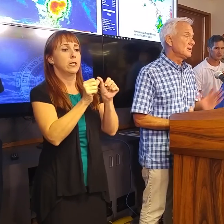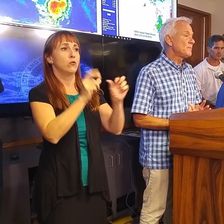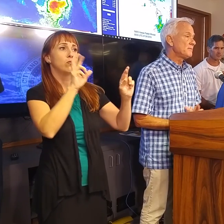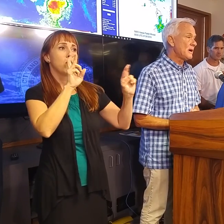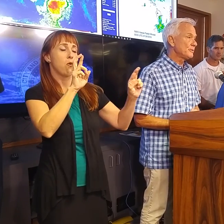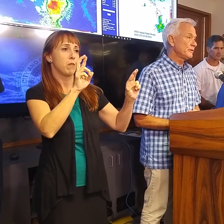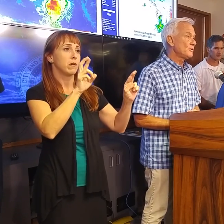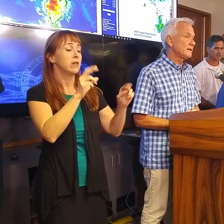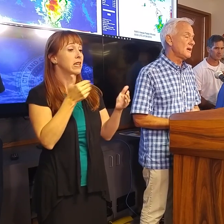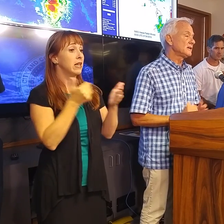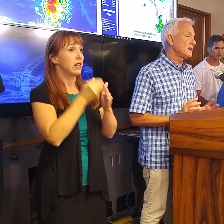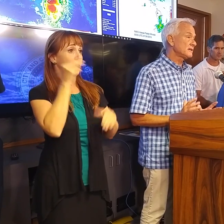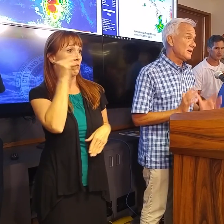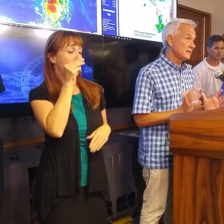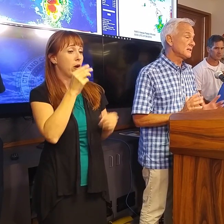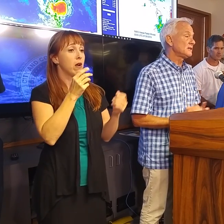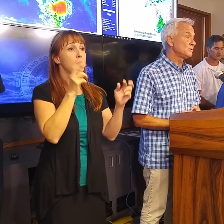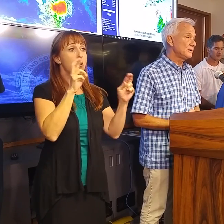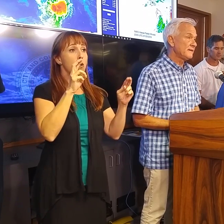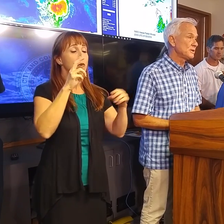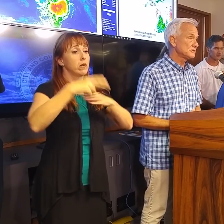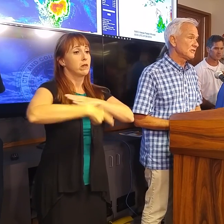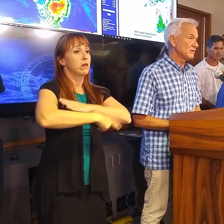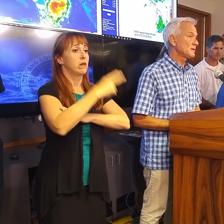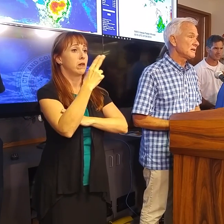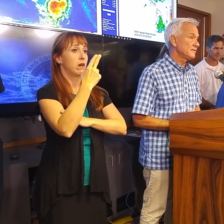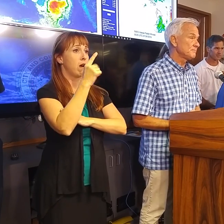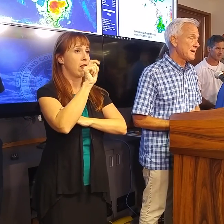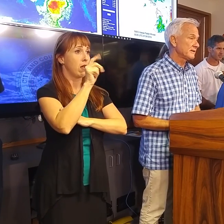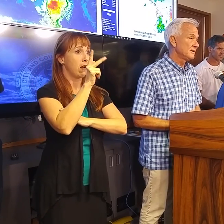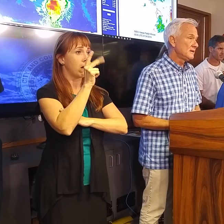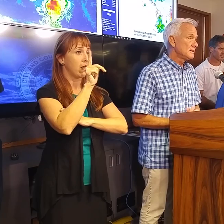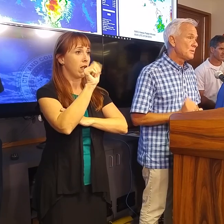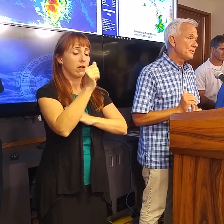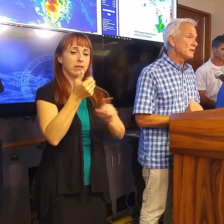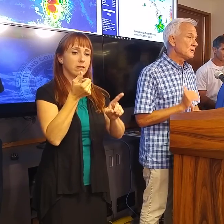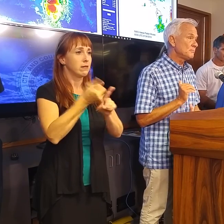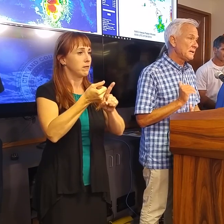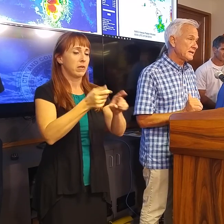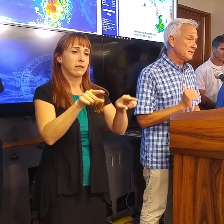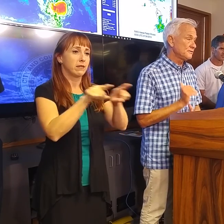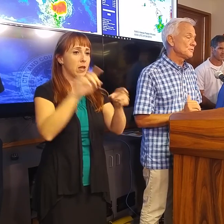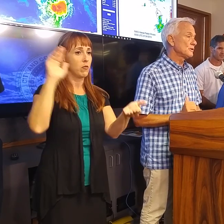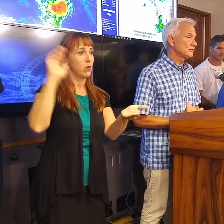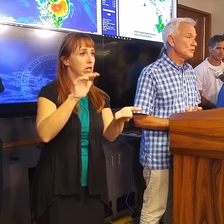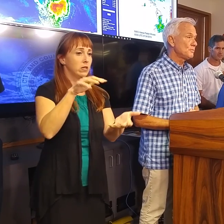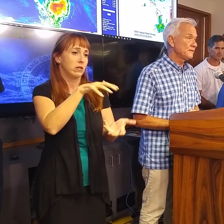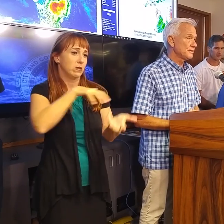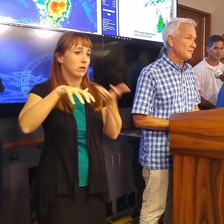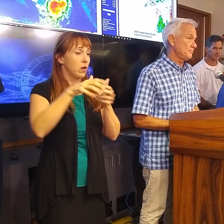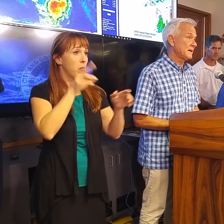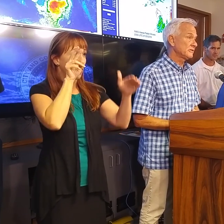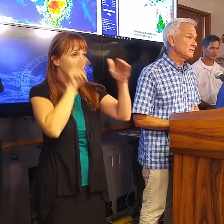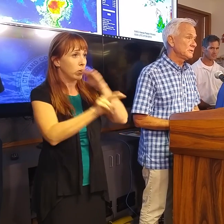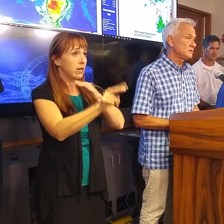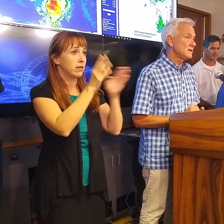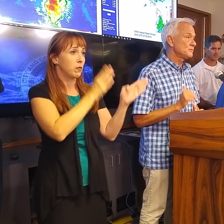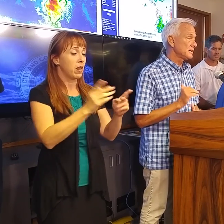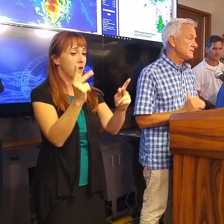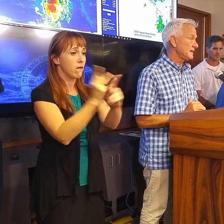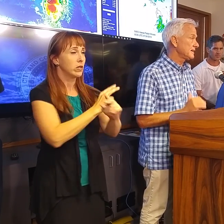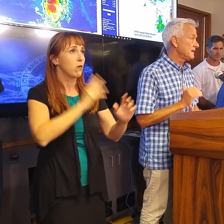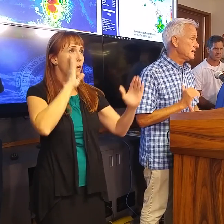tracks by Maui, we hope that Haleakala will have much the same kind of impact. But we are planning for the worst and hoping for the best. We